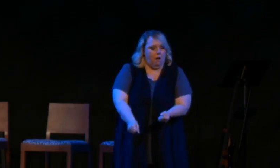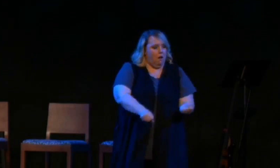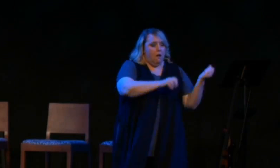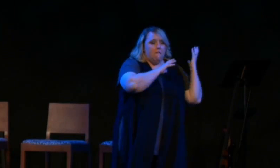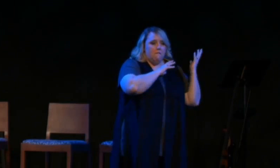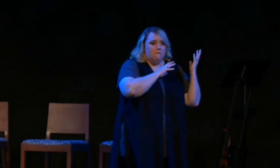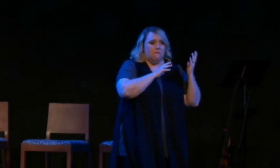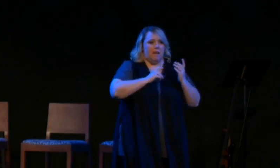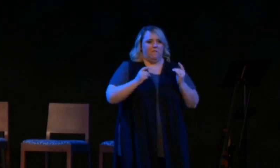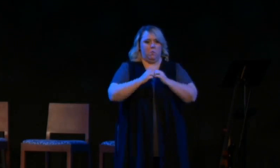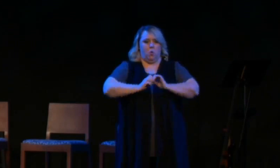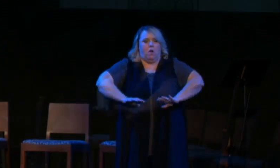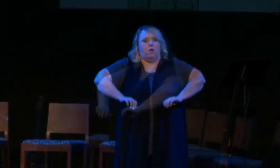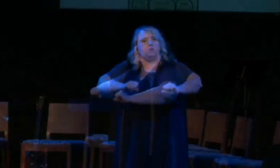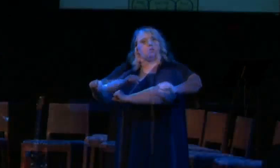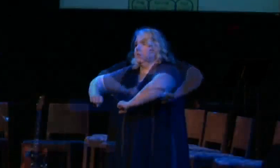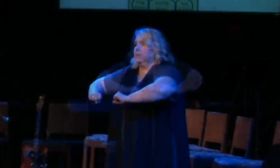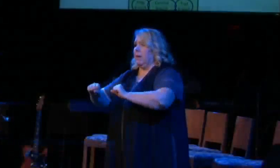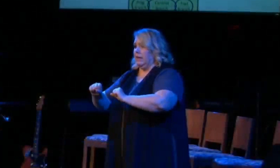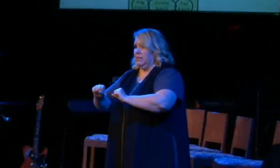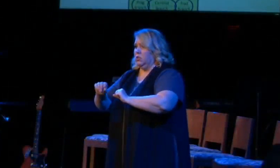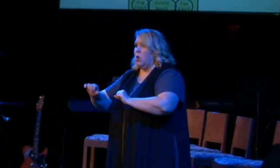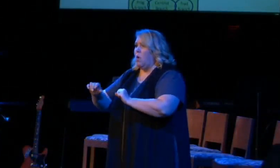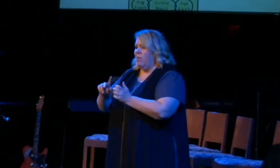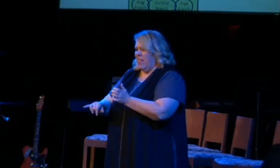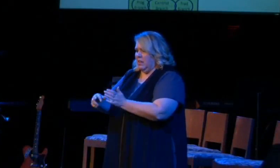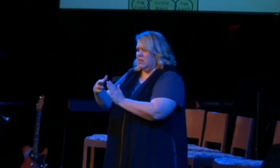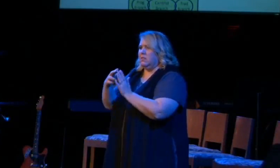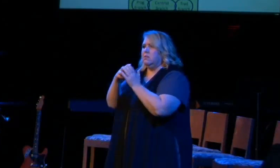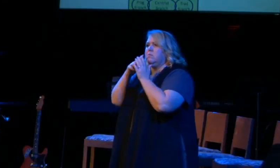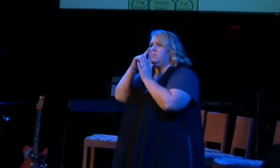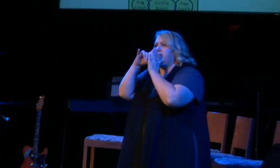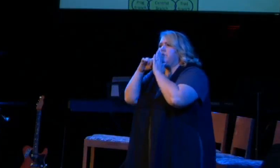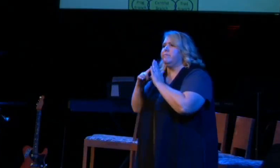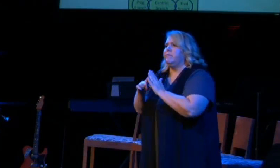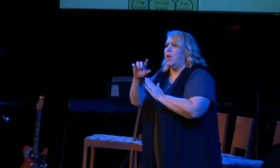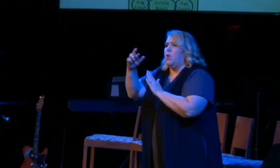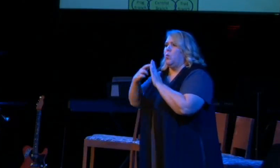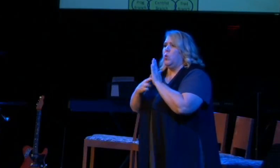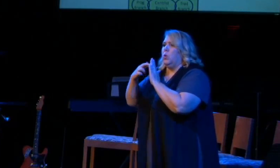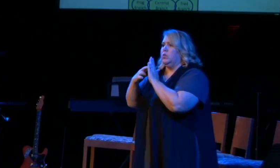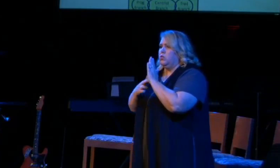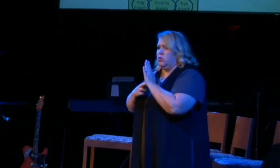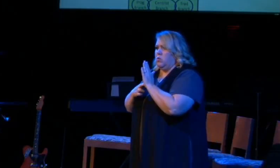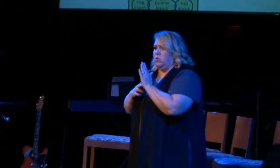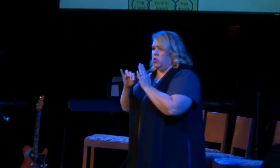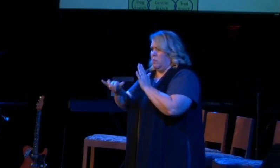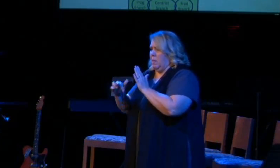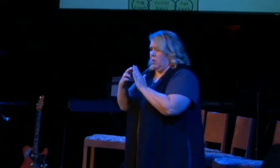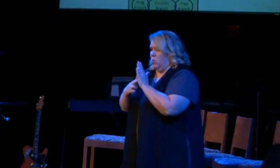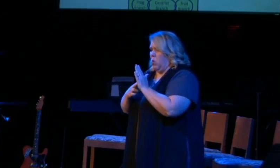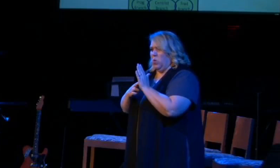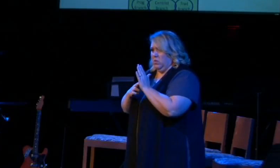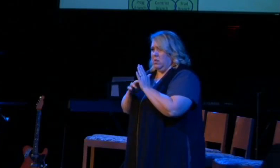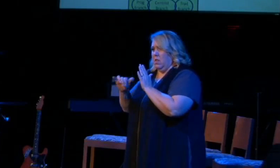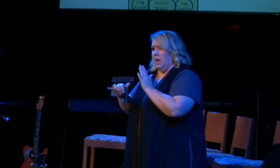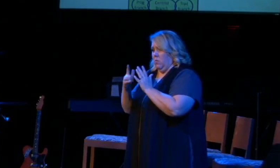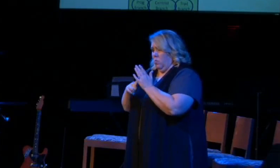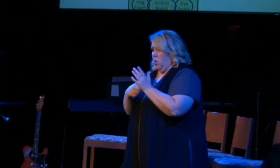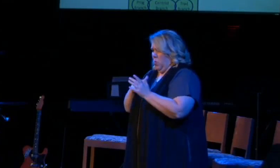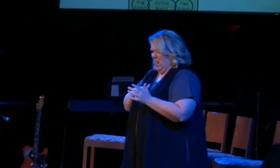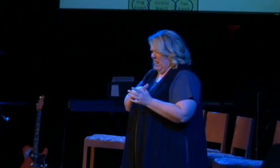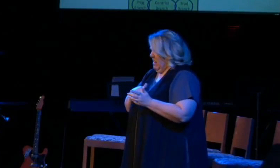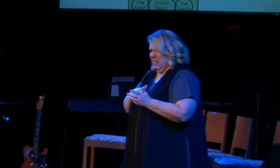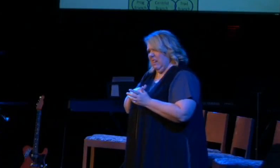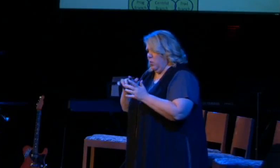it's maybe some of these rules are causing conflict and trials and so forth. Maybe we could take those out of being in the tent that we inhabit